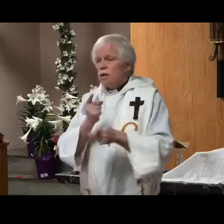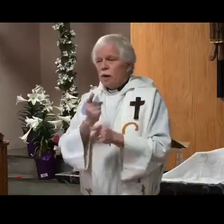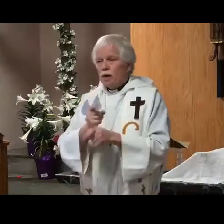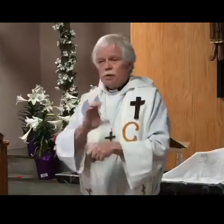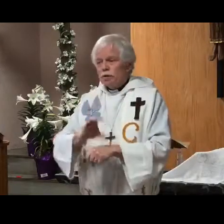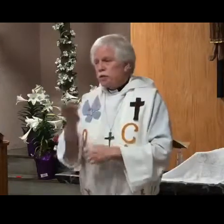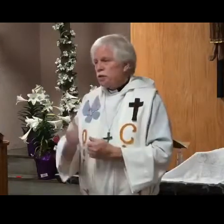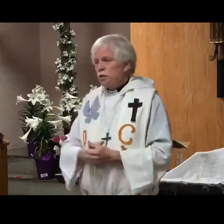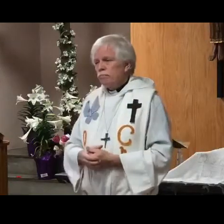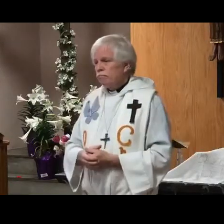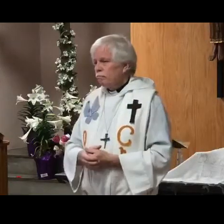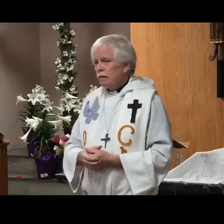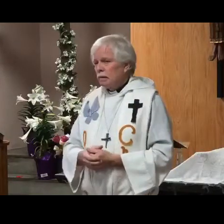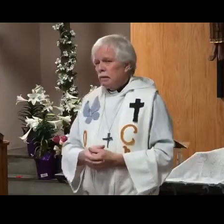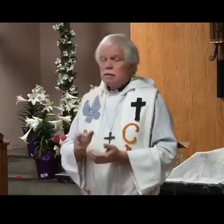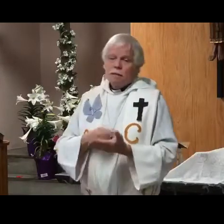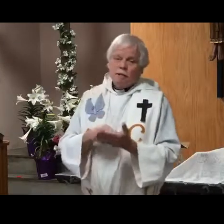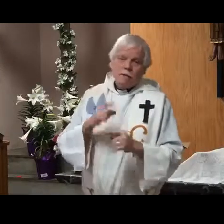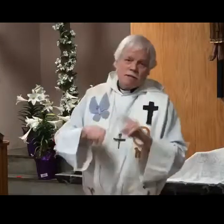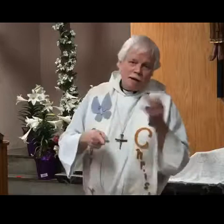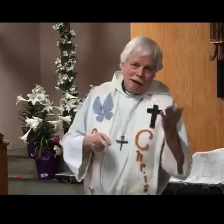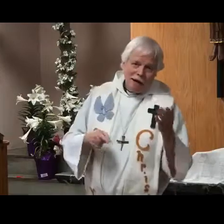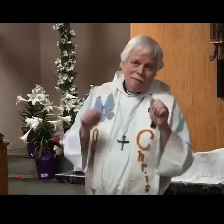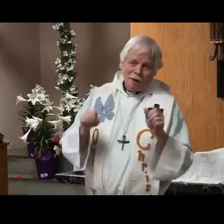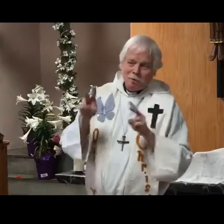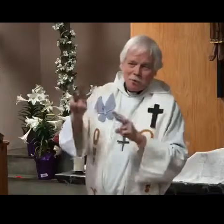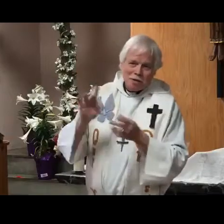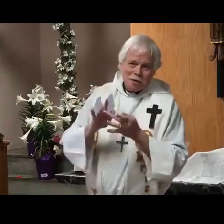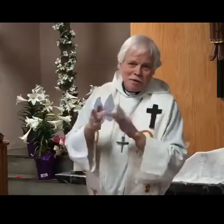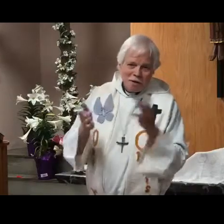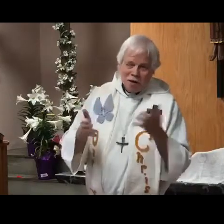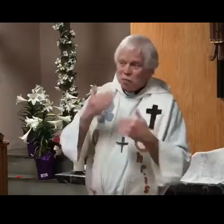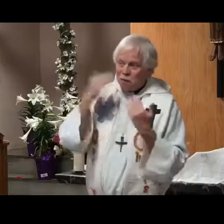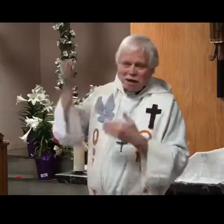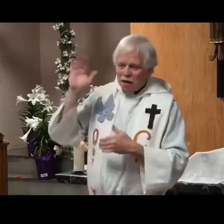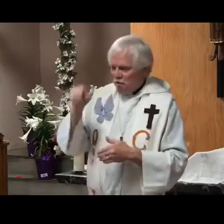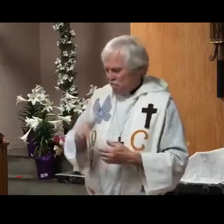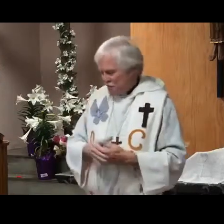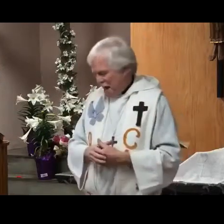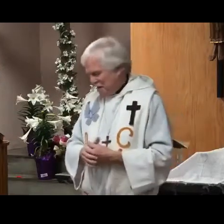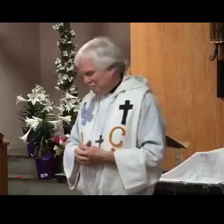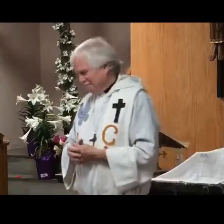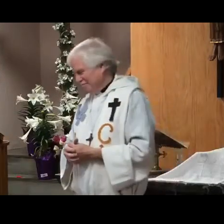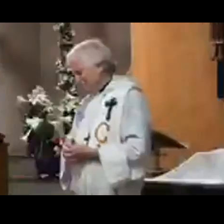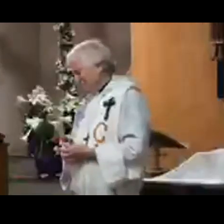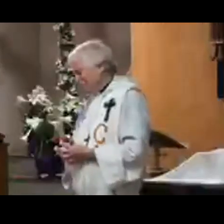don't attend regular church. Sometimes they can't and they're able to watch on the internet, and we thank God for